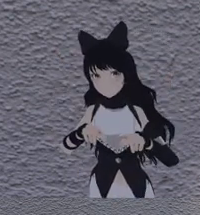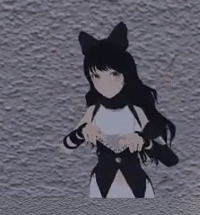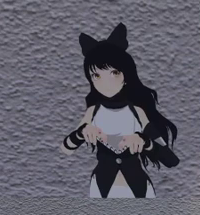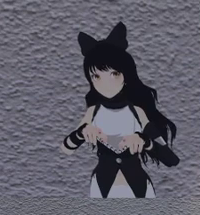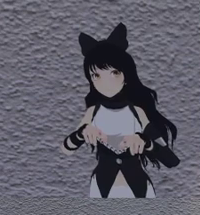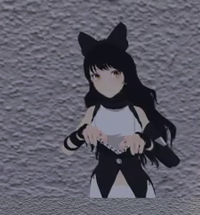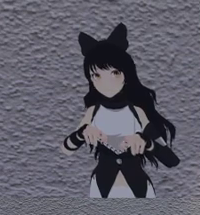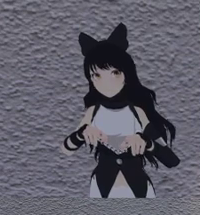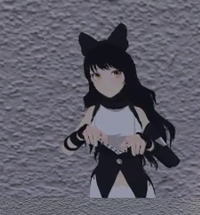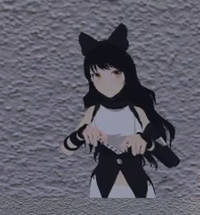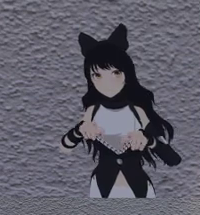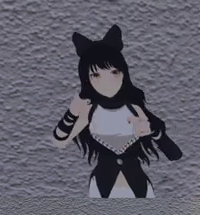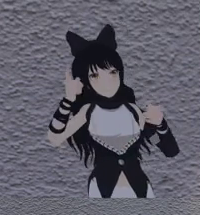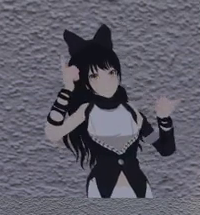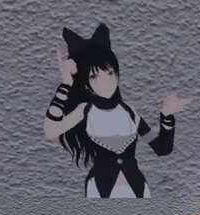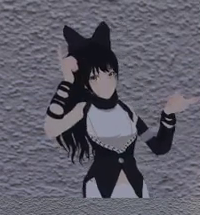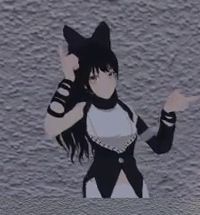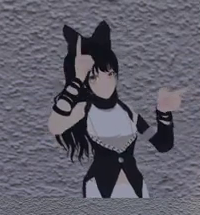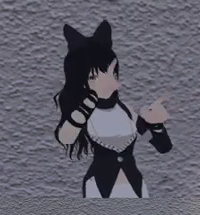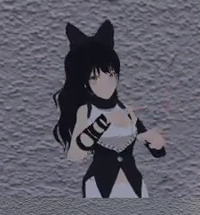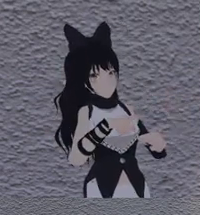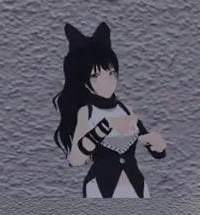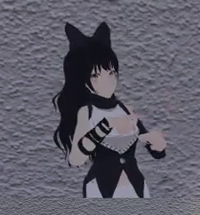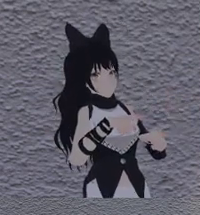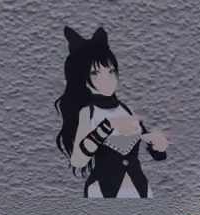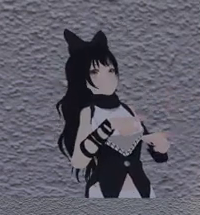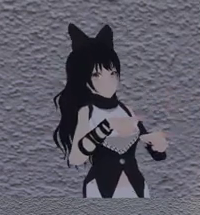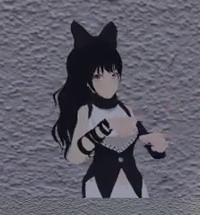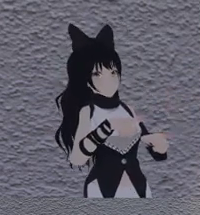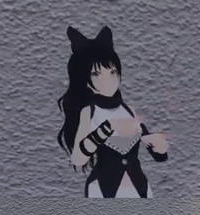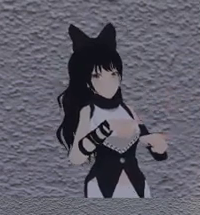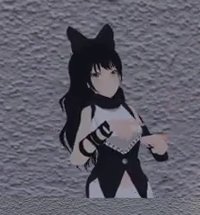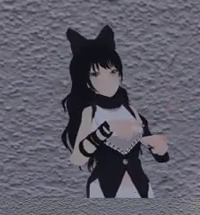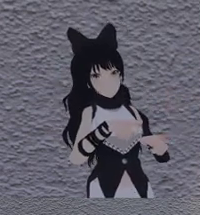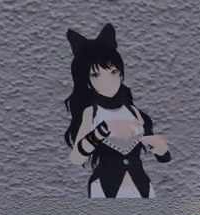Sorry. What's this sign? Agree.